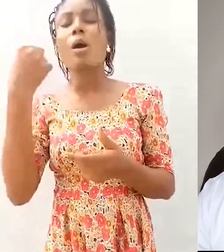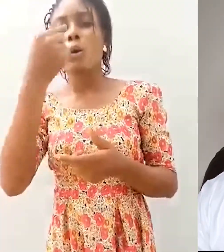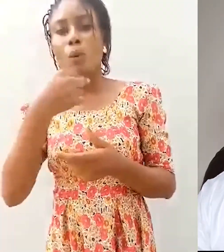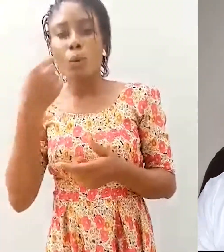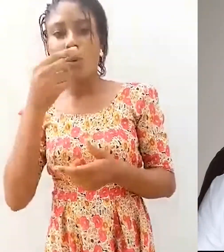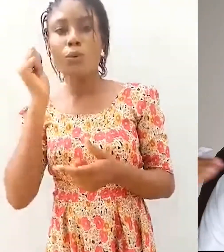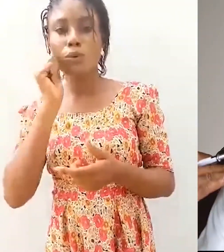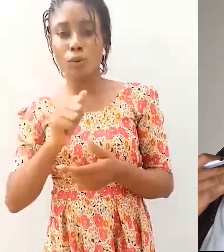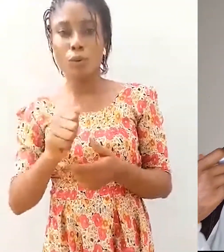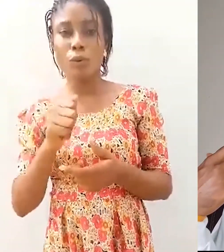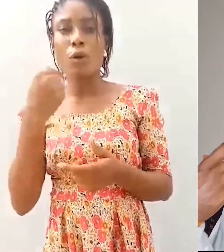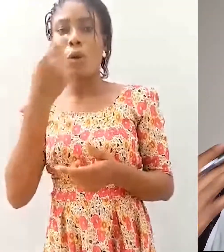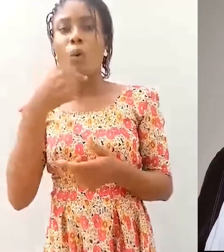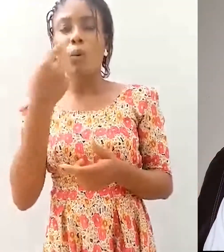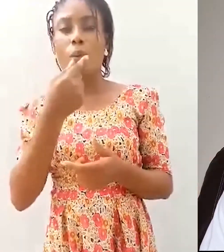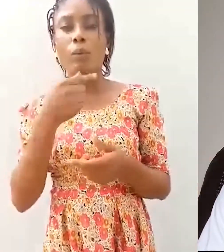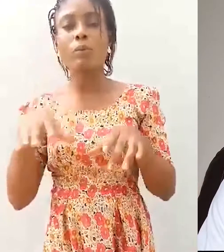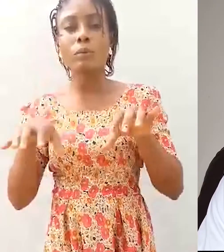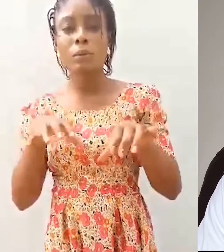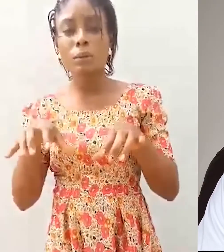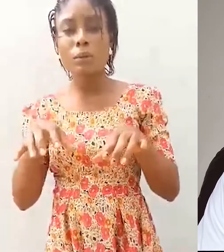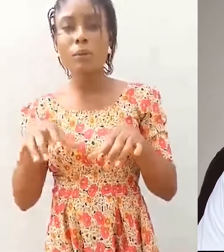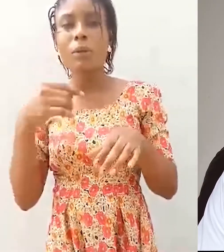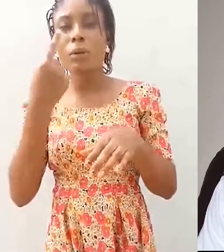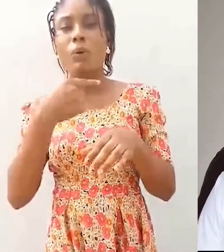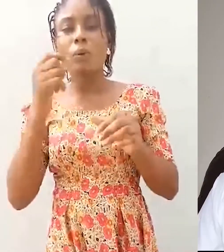we go to the who.